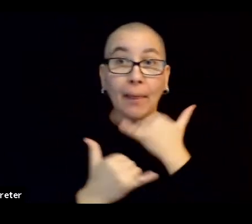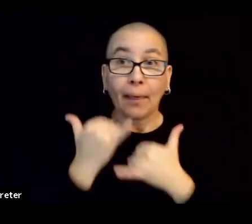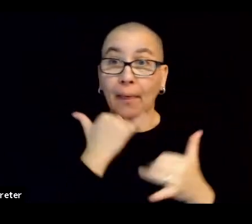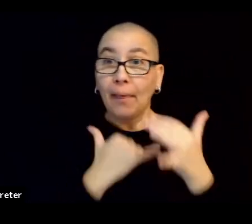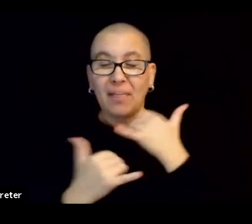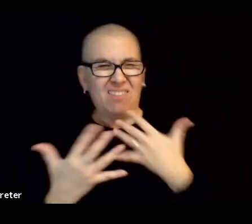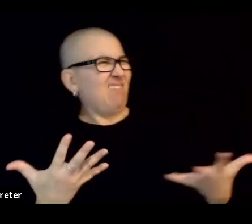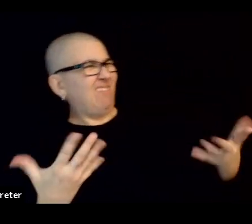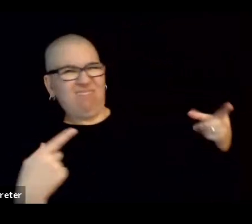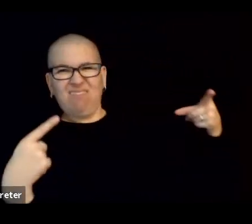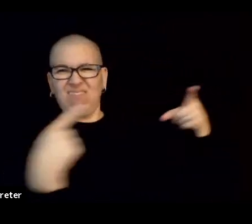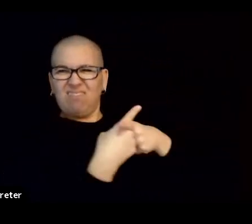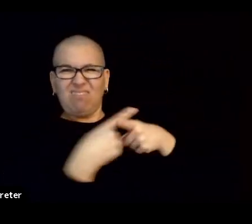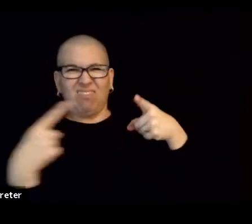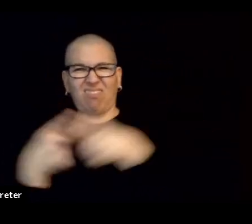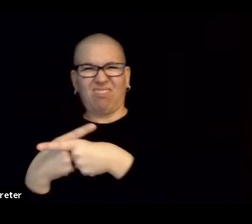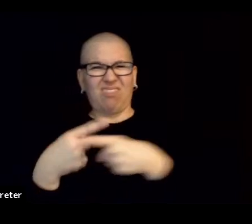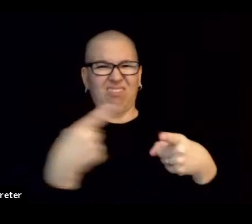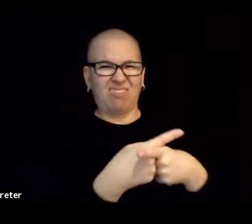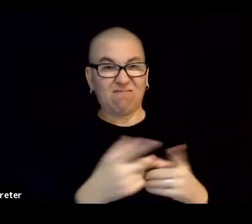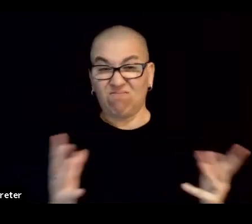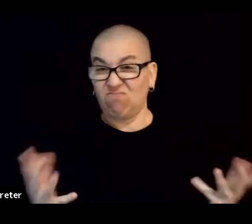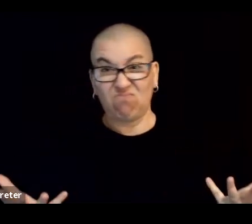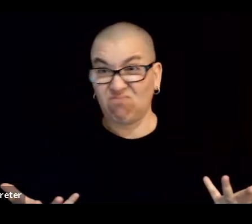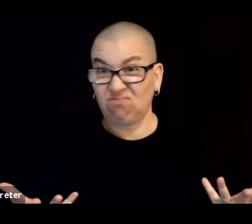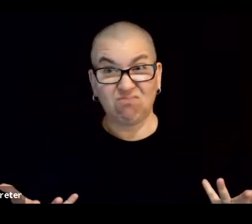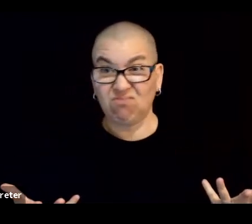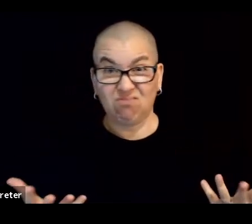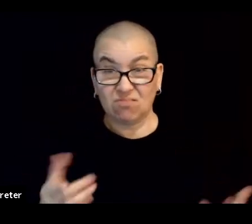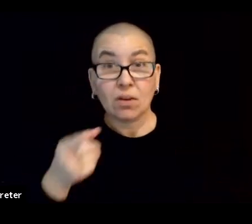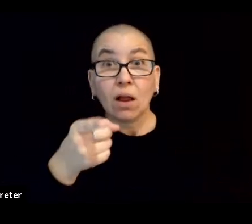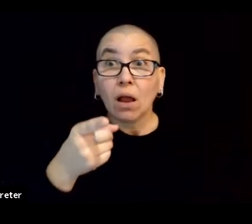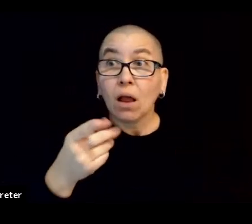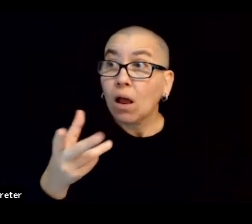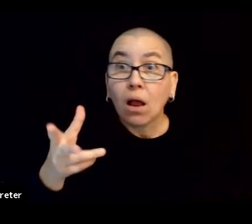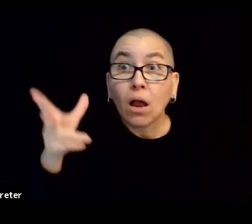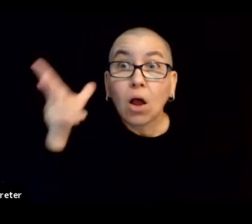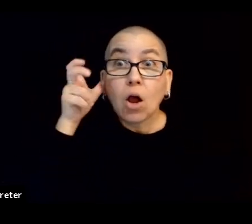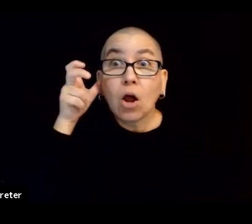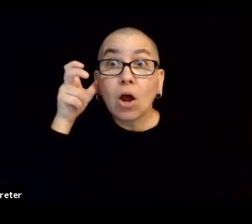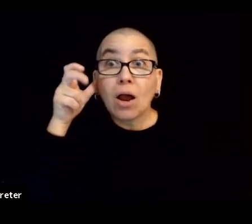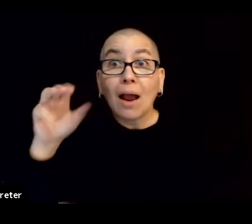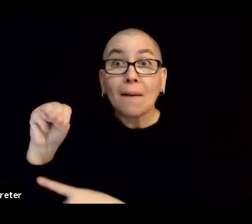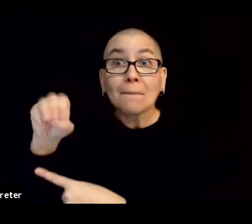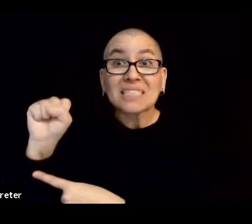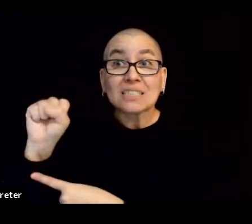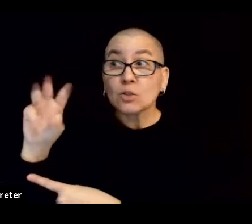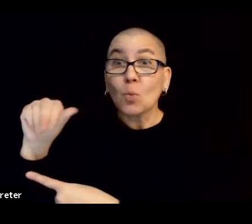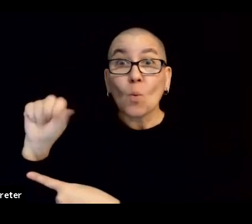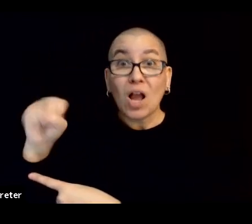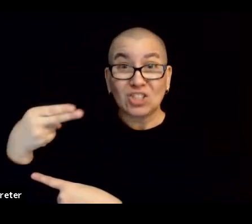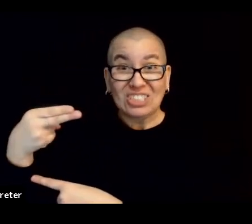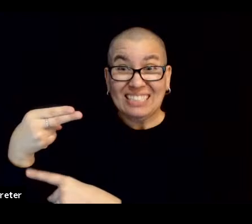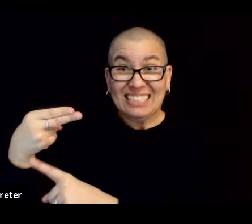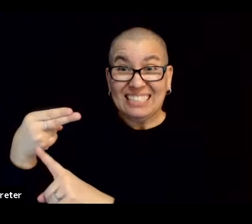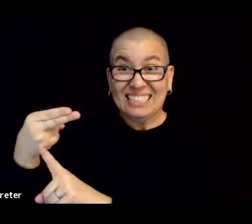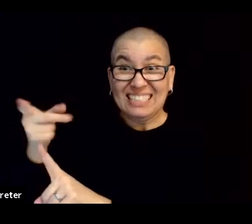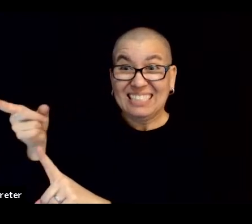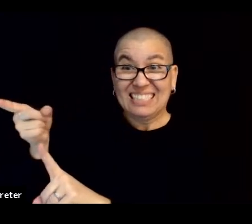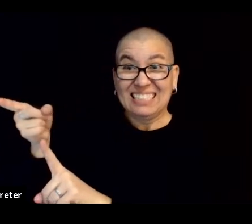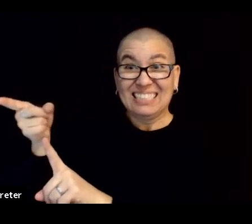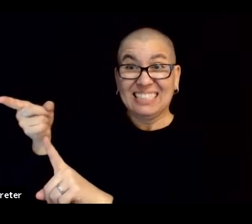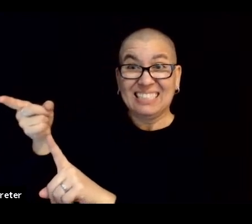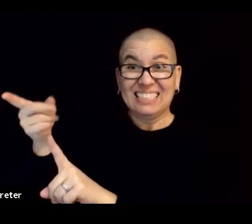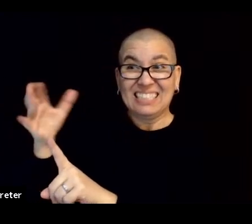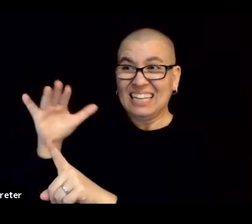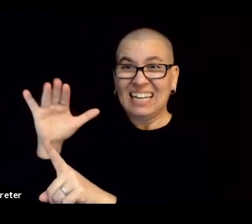heard Ms. Walsh say, you give her more, she can get them out, and she can get them out in a day. We're saying the same thing, and we're proving